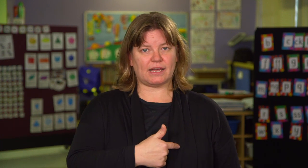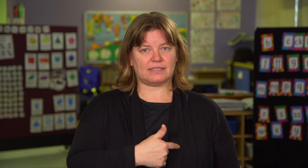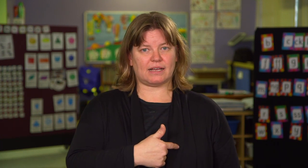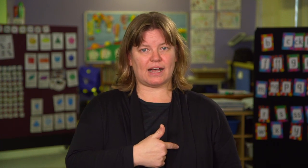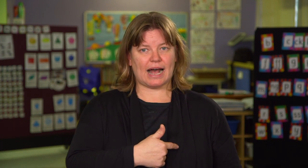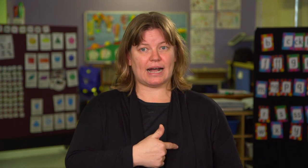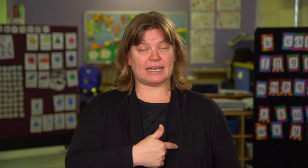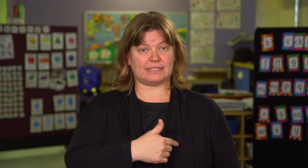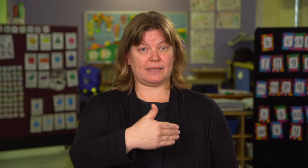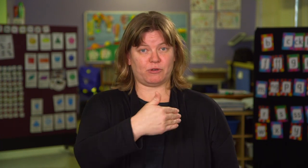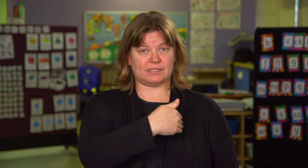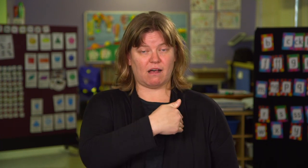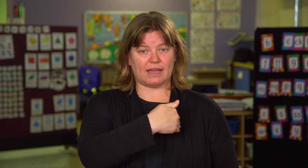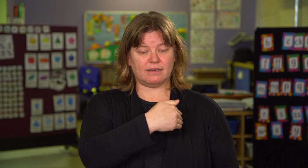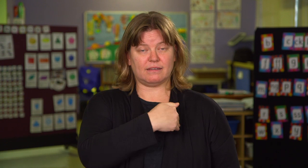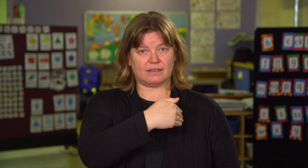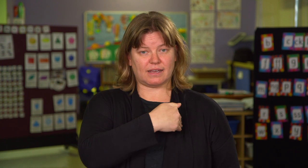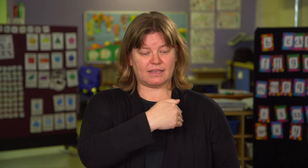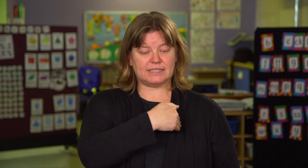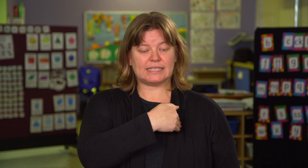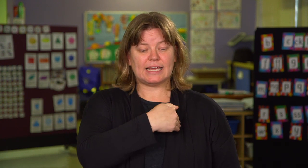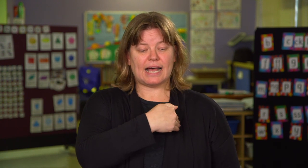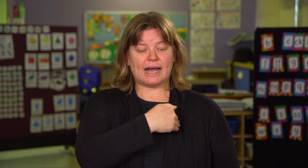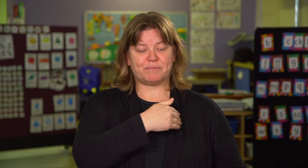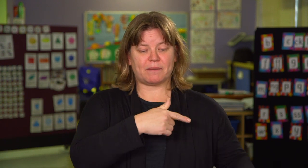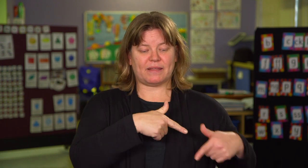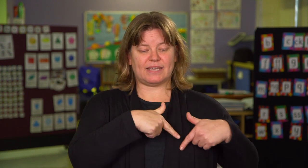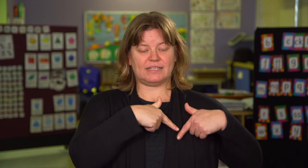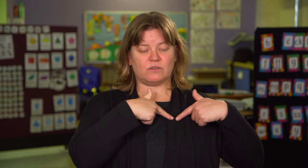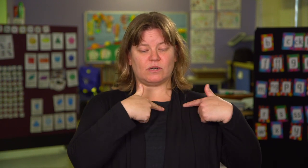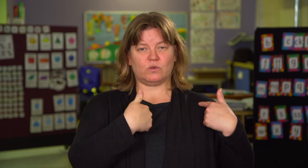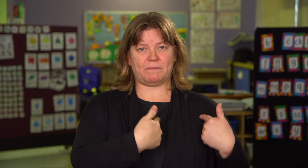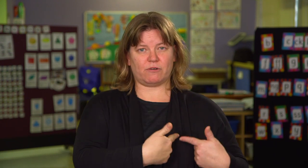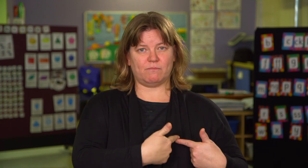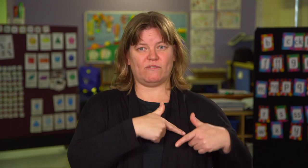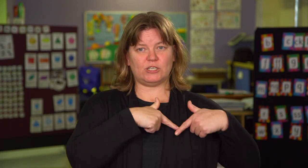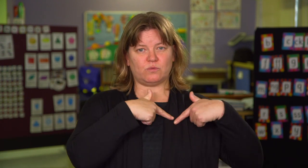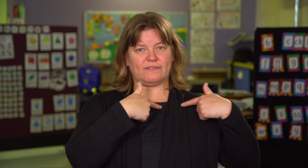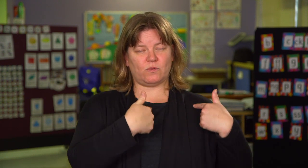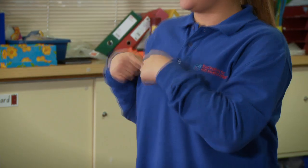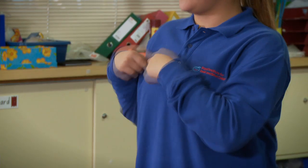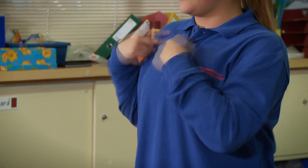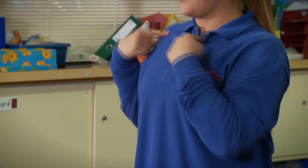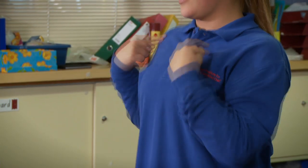a heart as a separate sign, like this, but the kids thought it looked better and more visual if you actually drew the